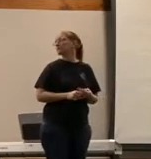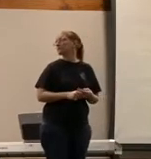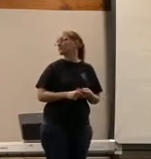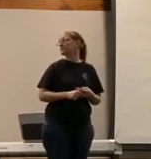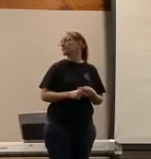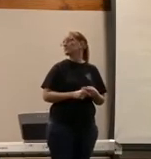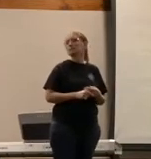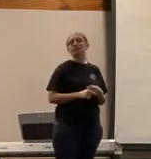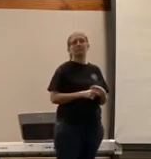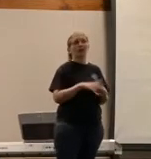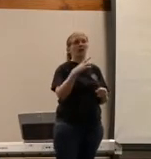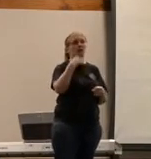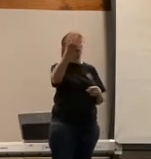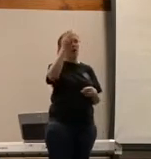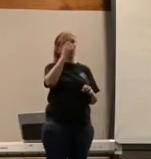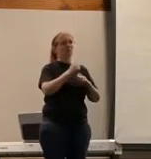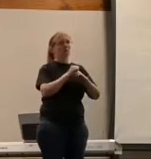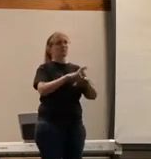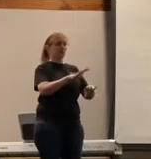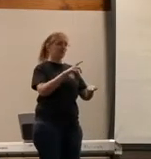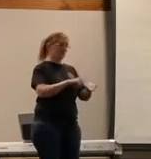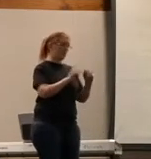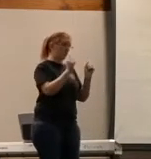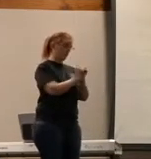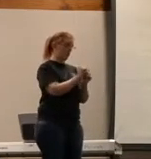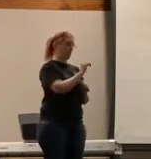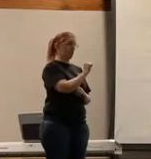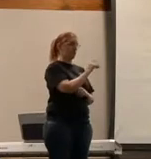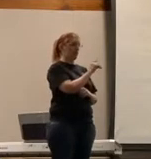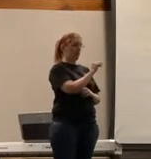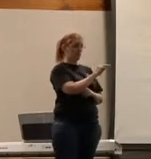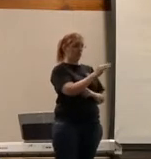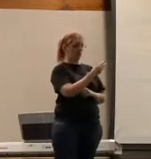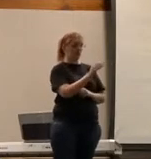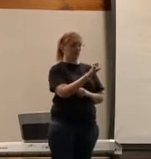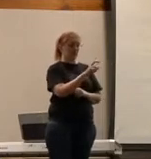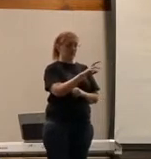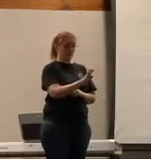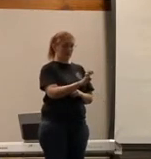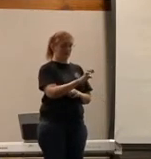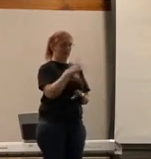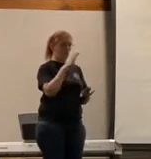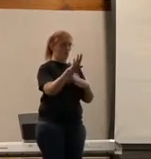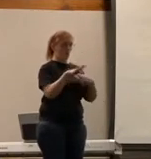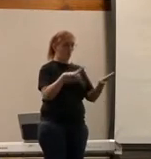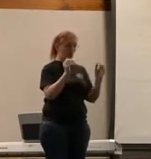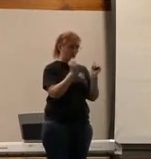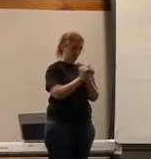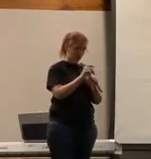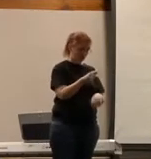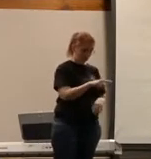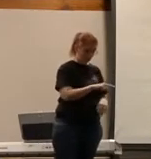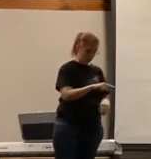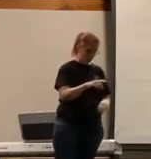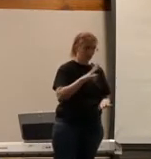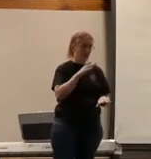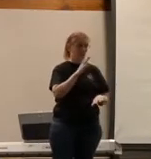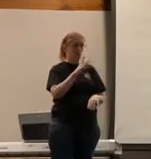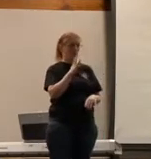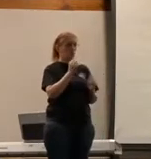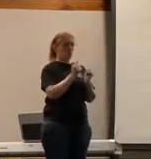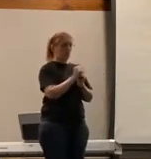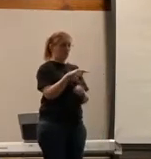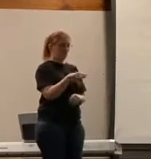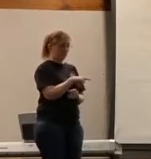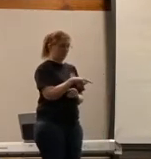God spent time with Adam and Eve. Spent time with them. He walked with them. He spoke with